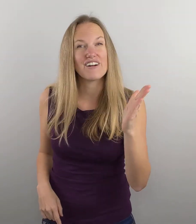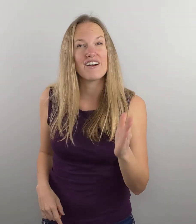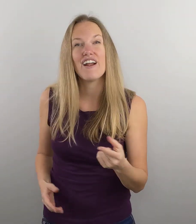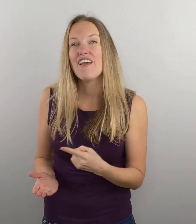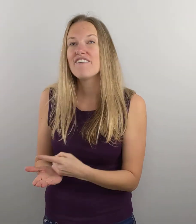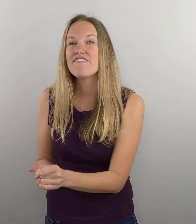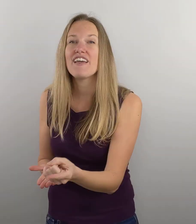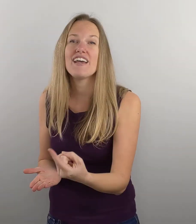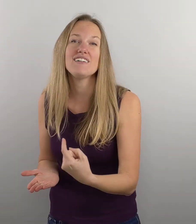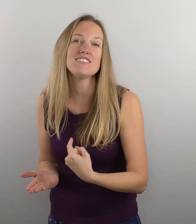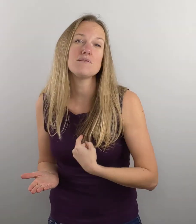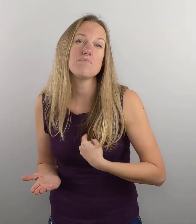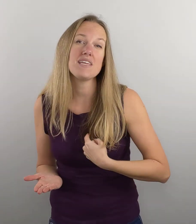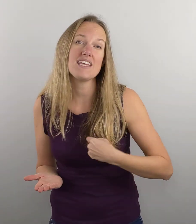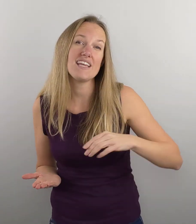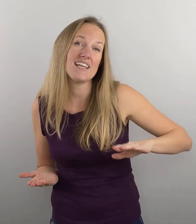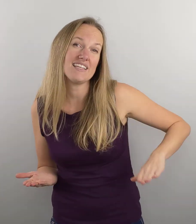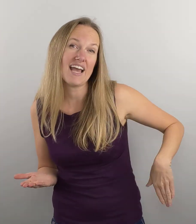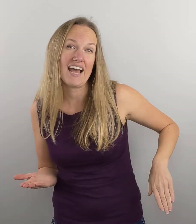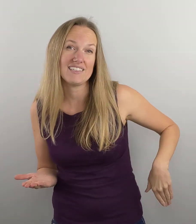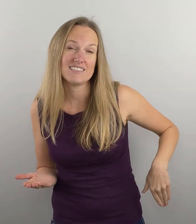never failed me yet.